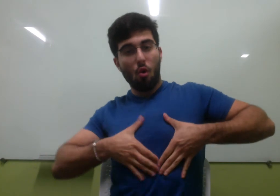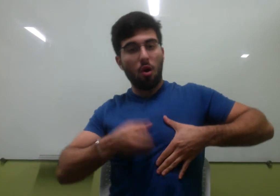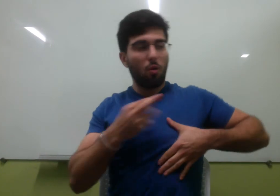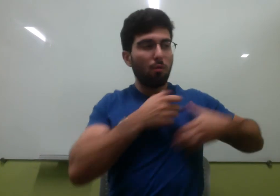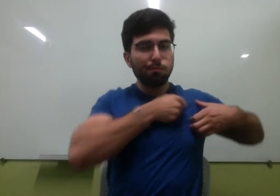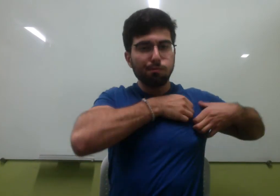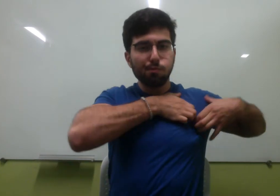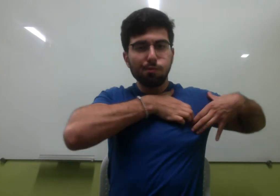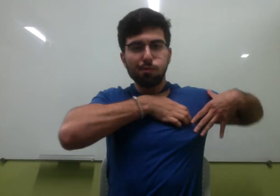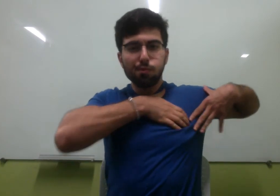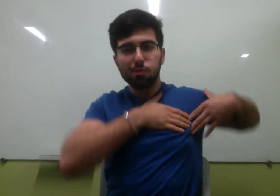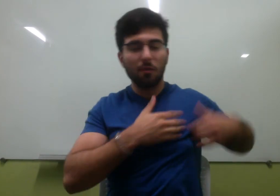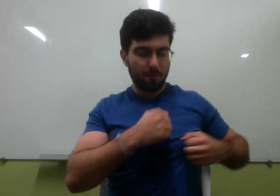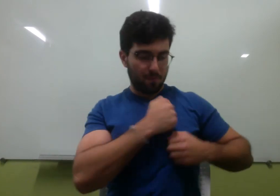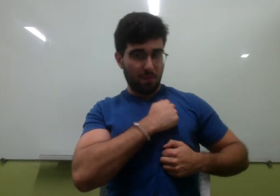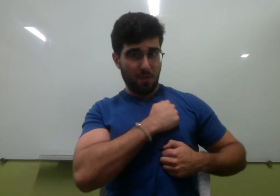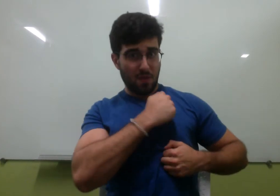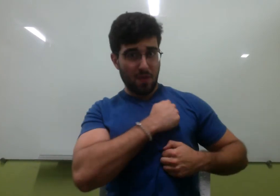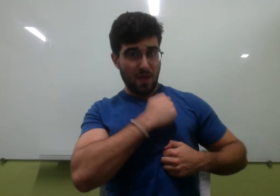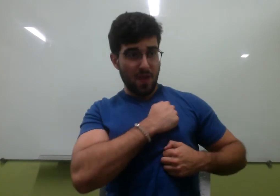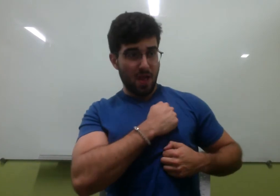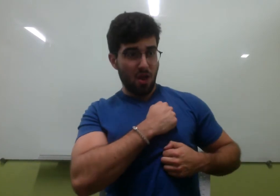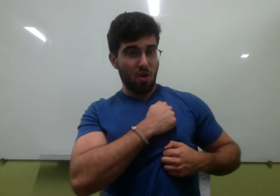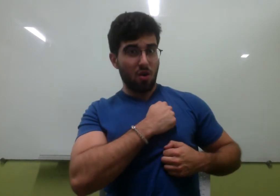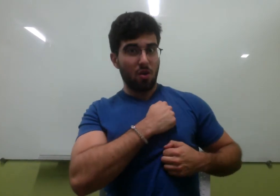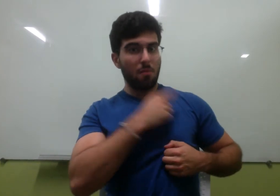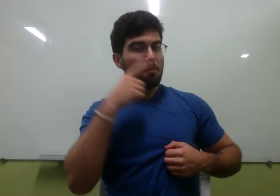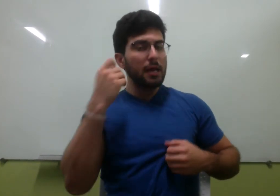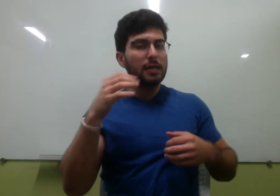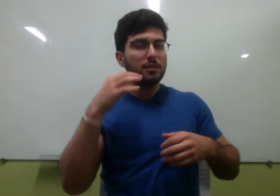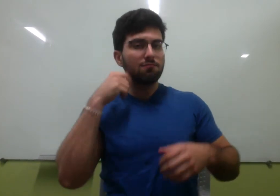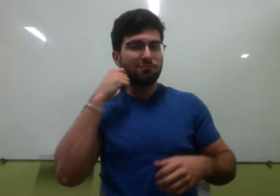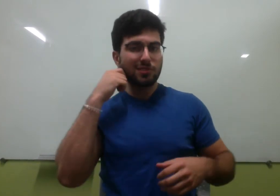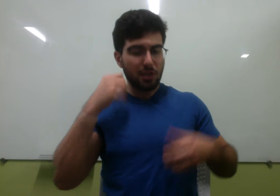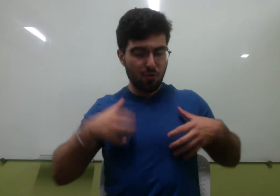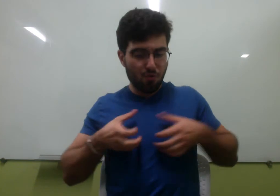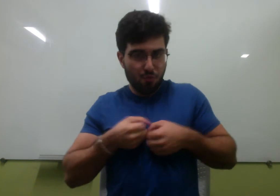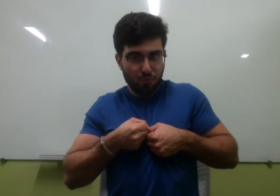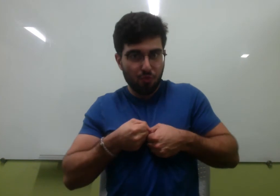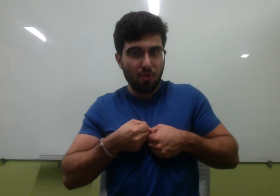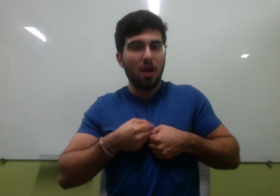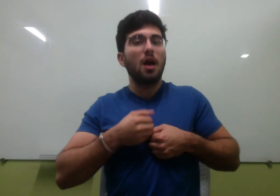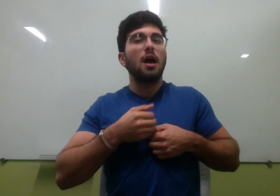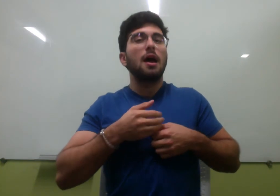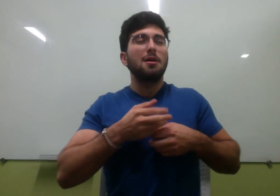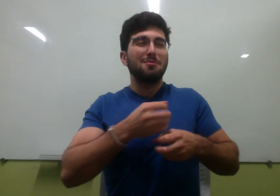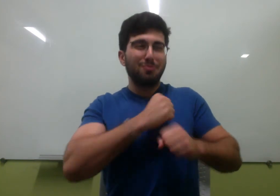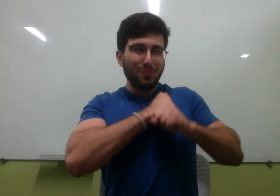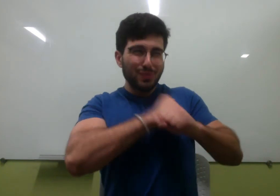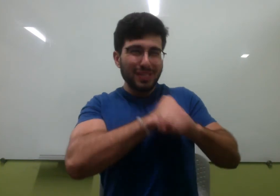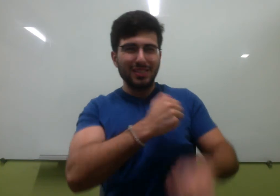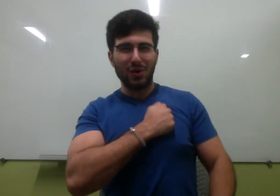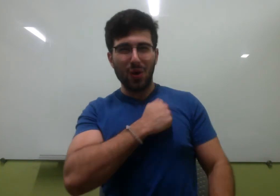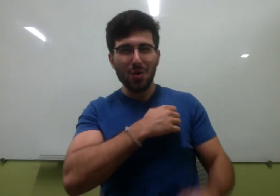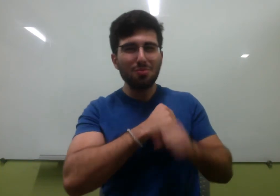giraffe's coat is unique to the individual, like our fingerprints or iris print is. Yeah. Which I hadn't really thought